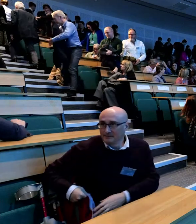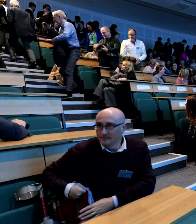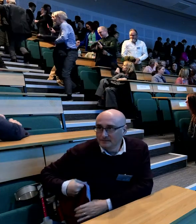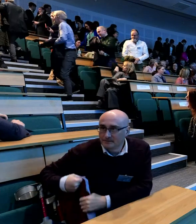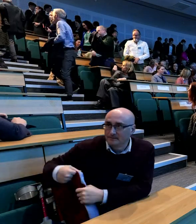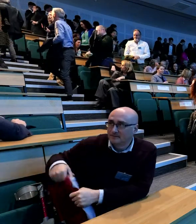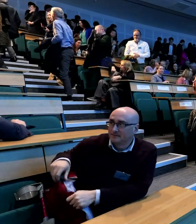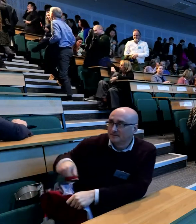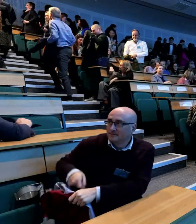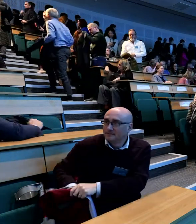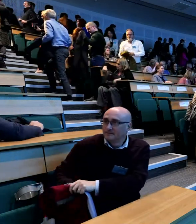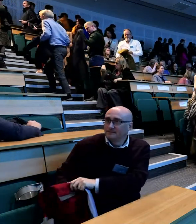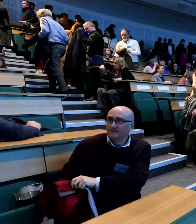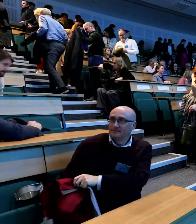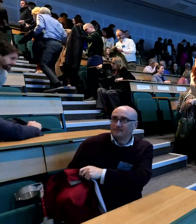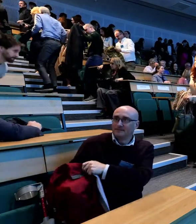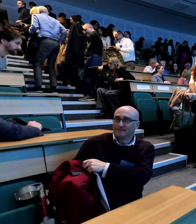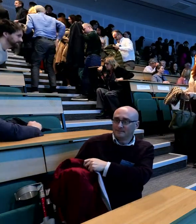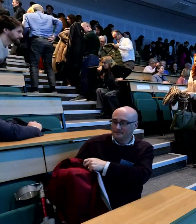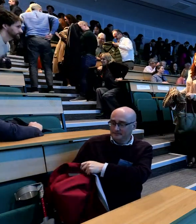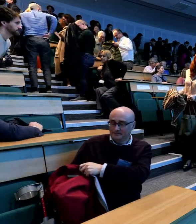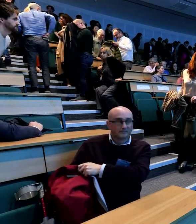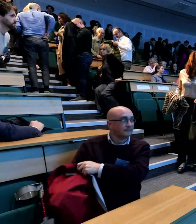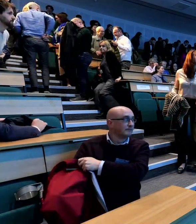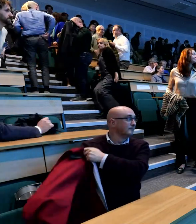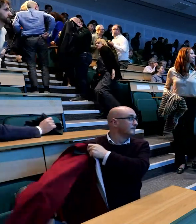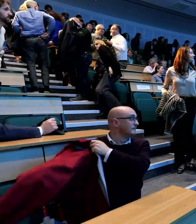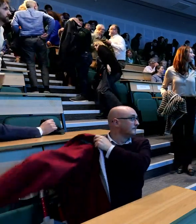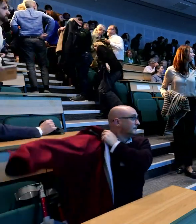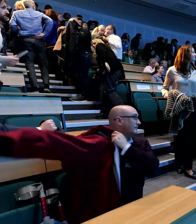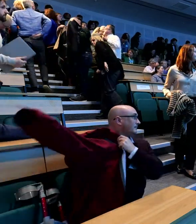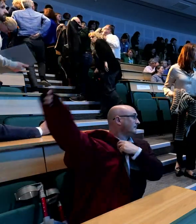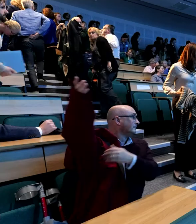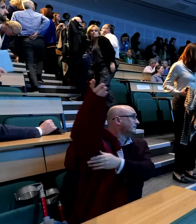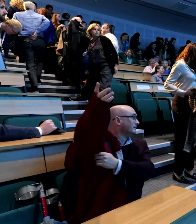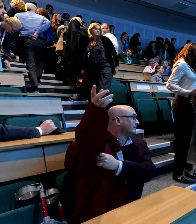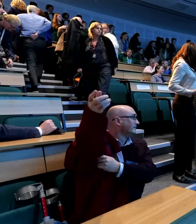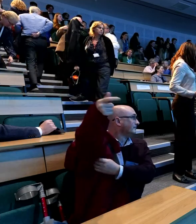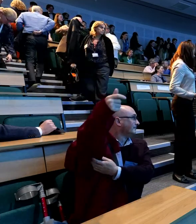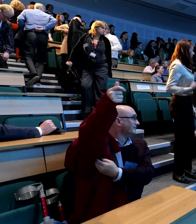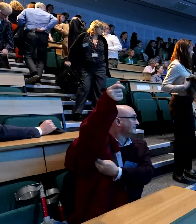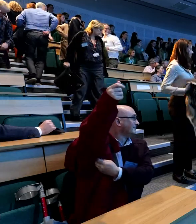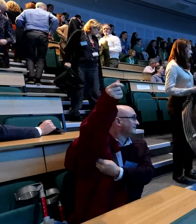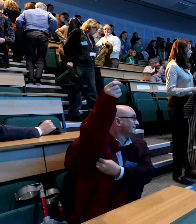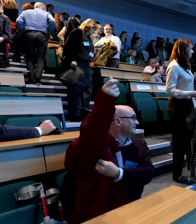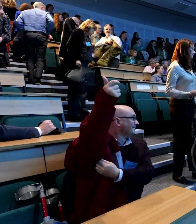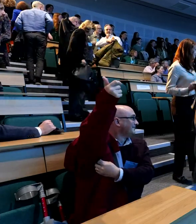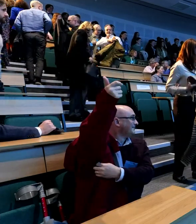If anybody has come across a pair of reading glasses,